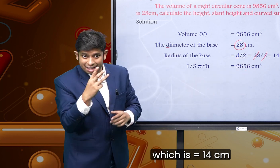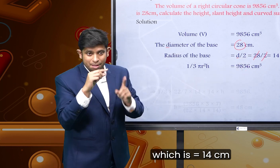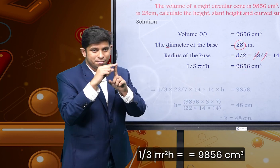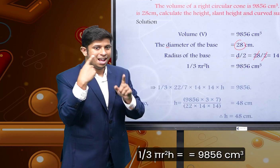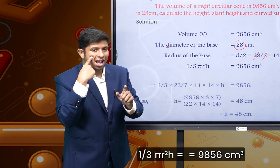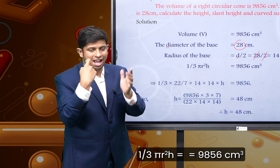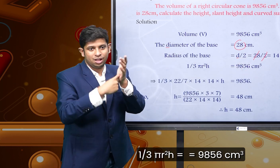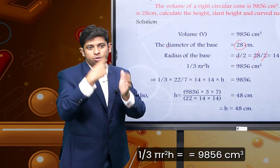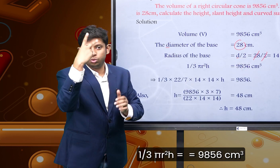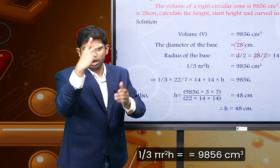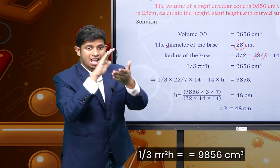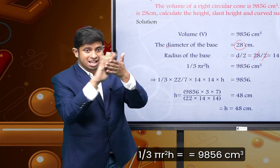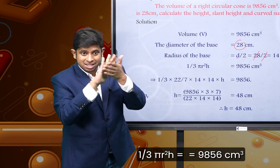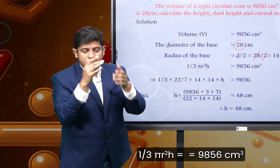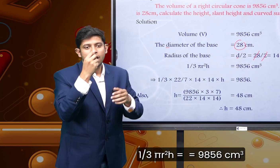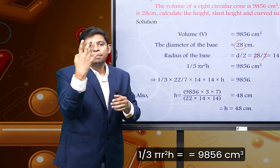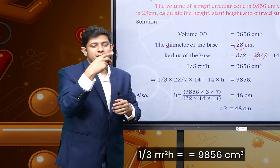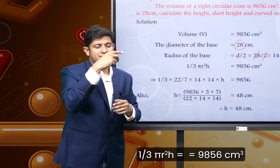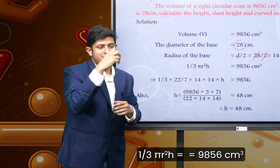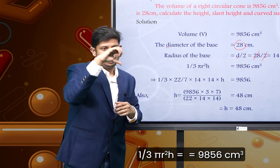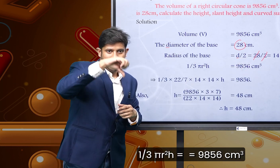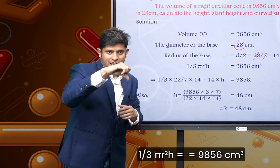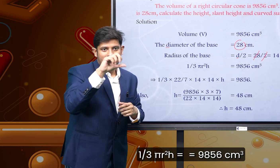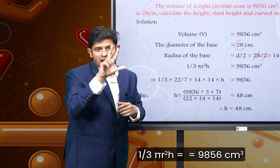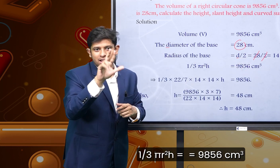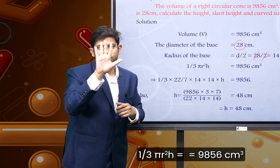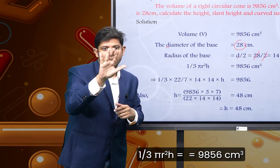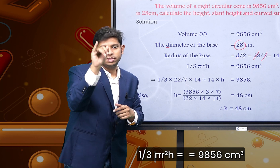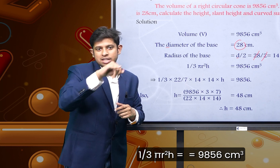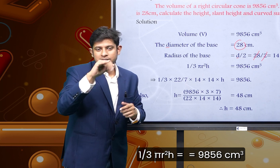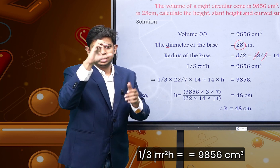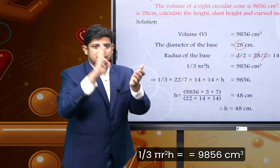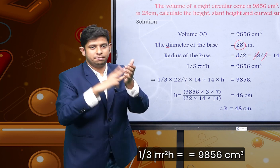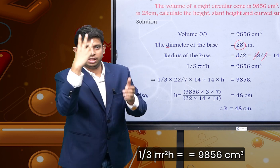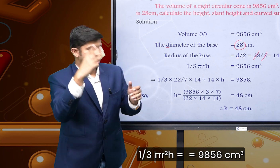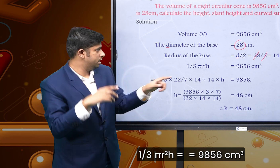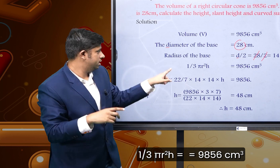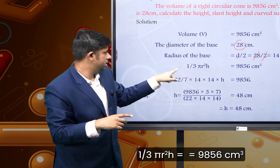One by 3 pi r square h is equal to 9856 cm3.